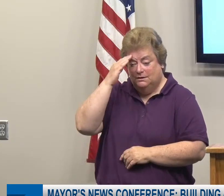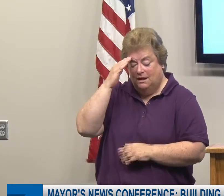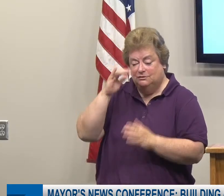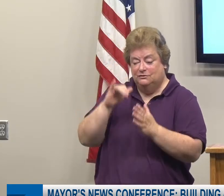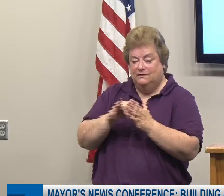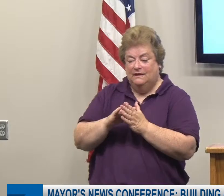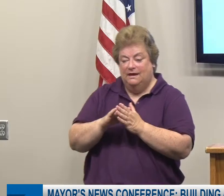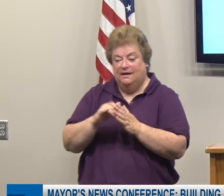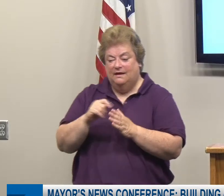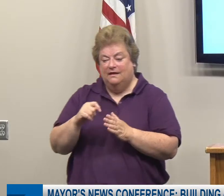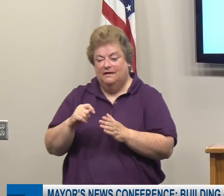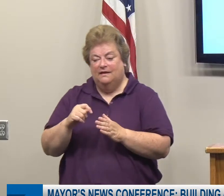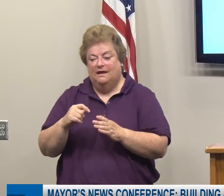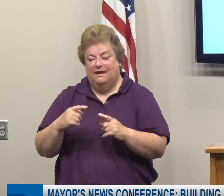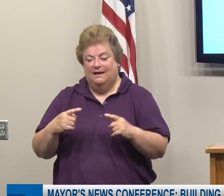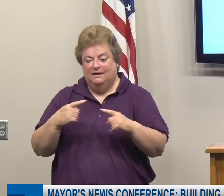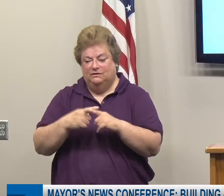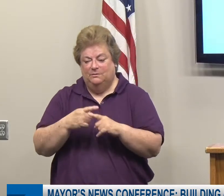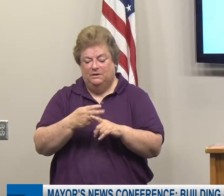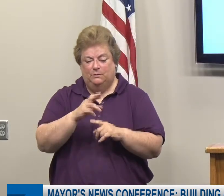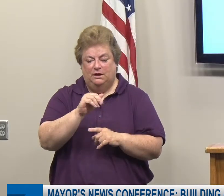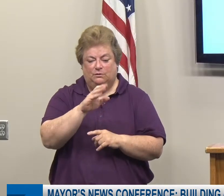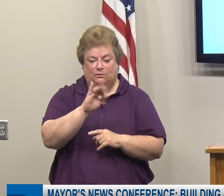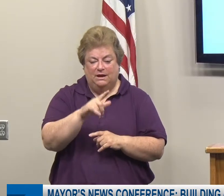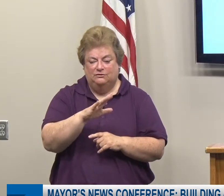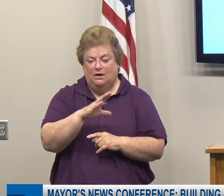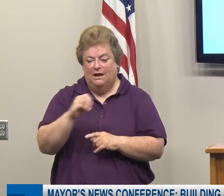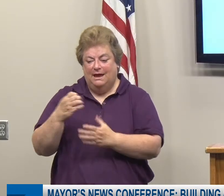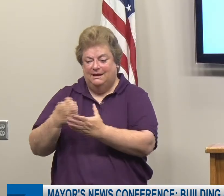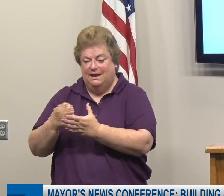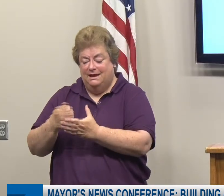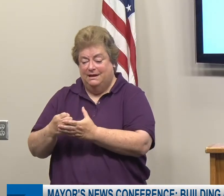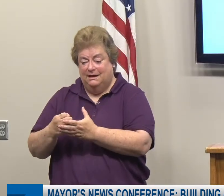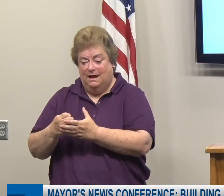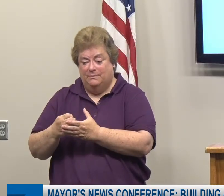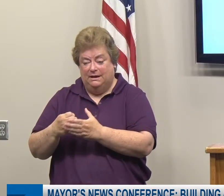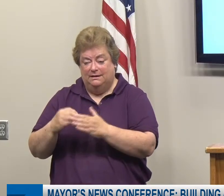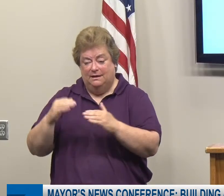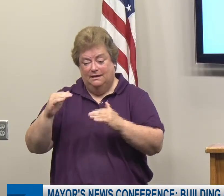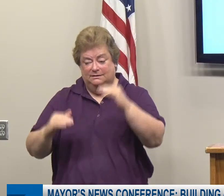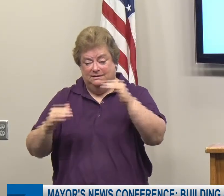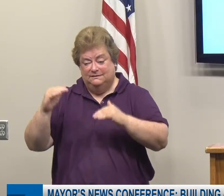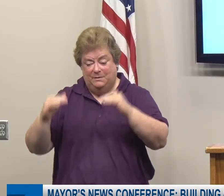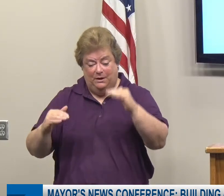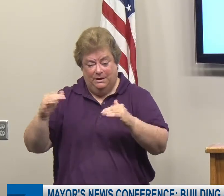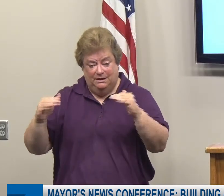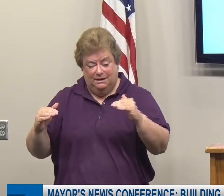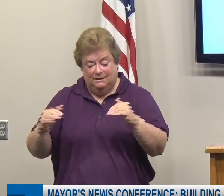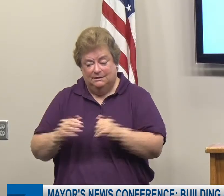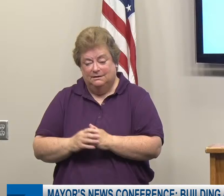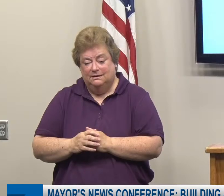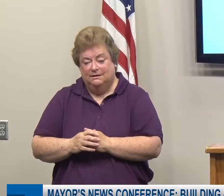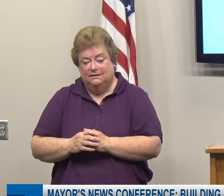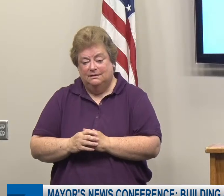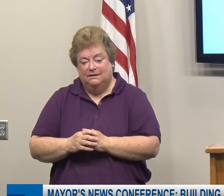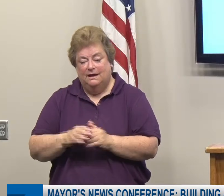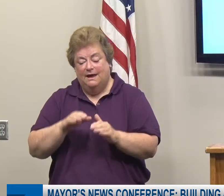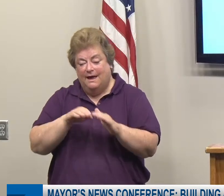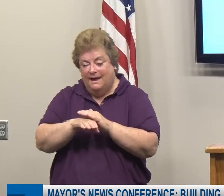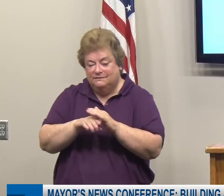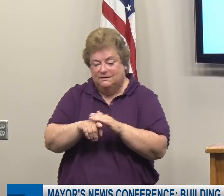the intersection between racial and economic inequity, as exemplified by disparities in access to